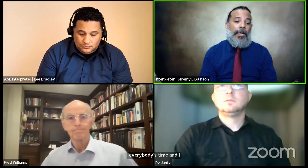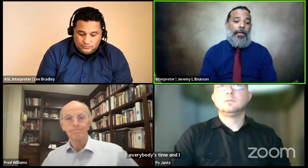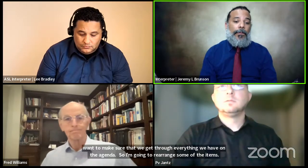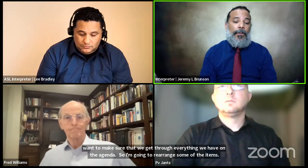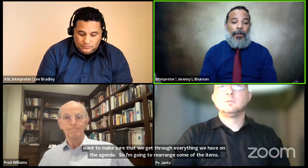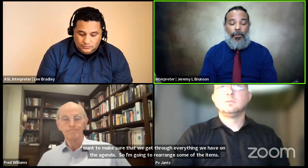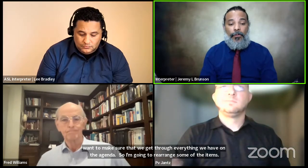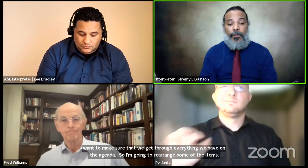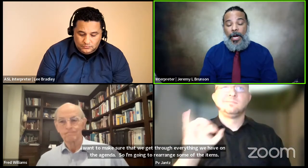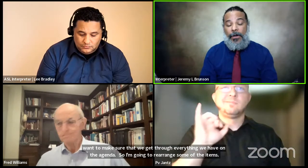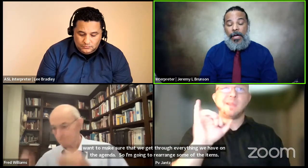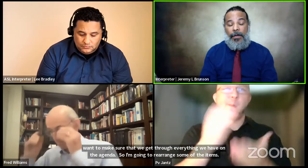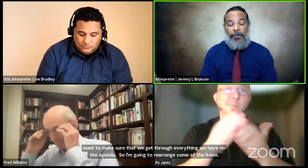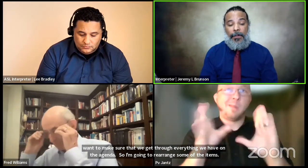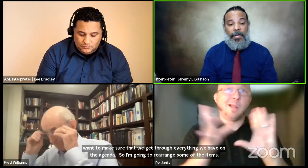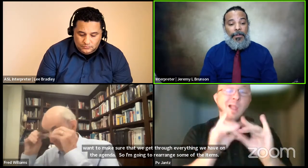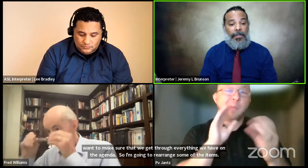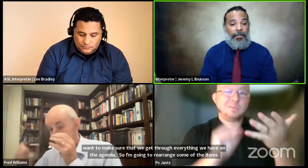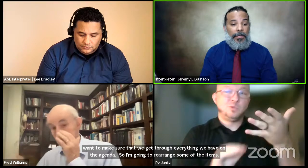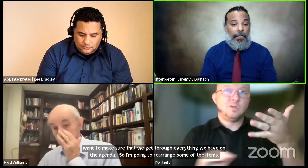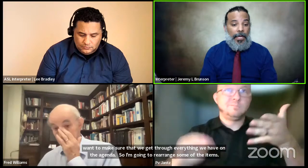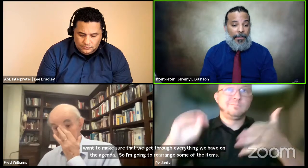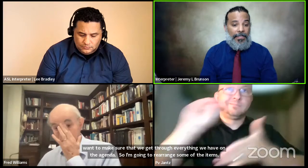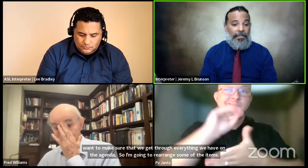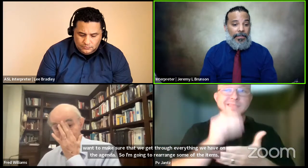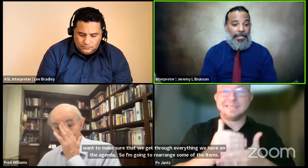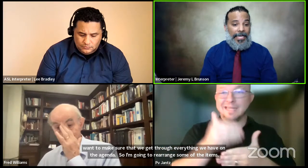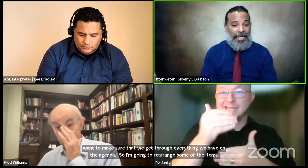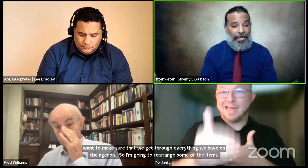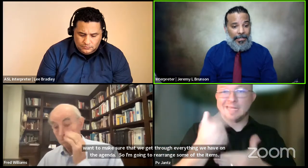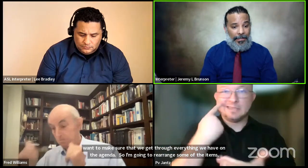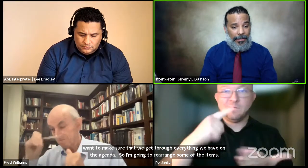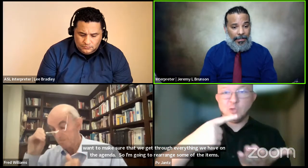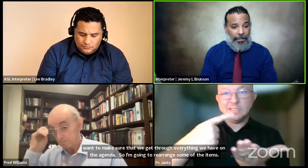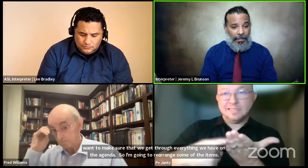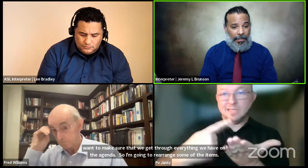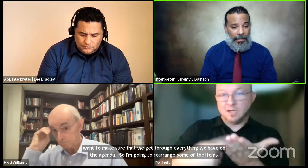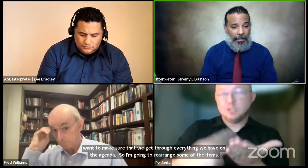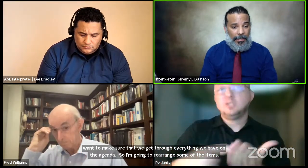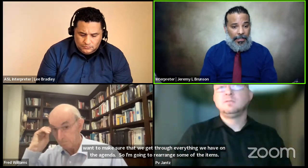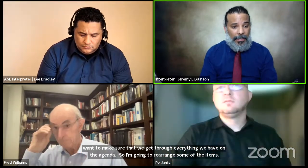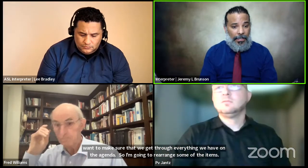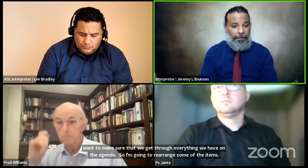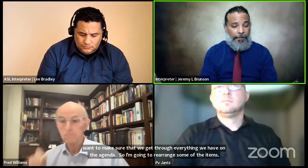First, I'm going to move prior public comment to the beginning.